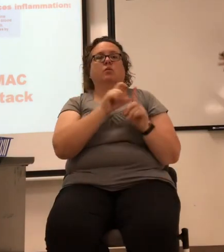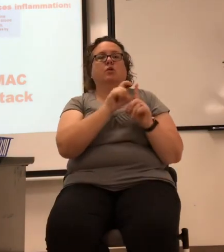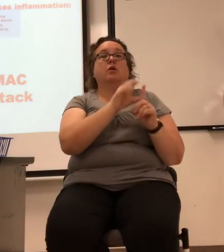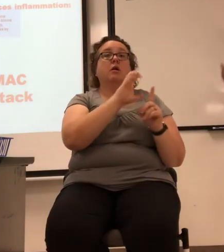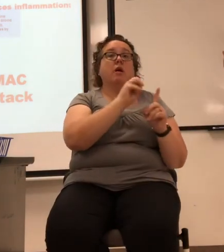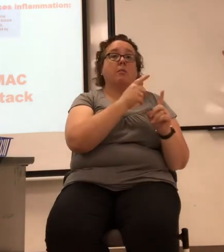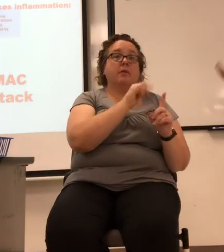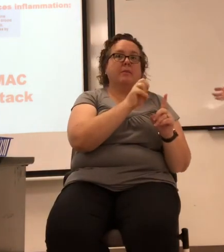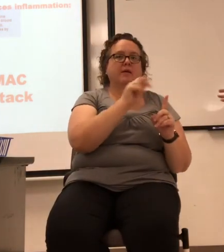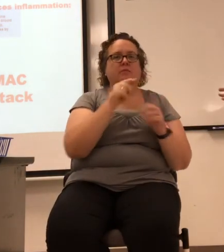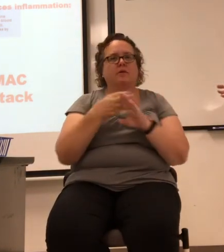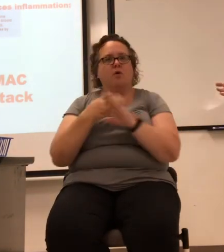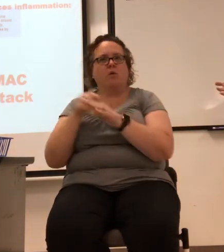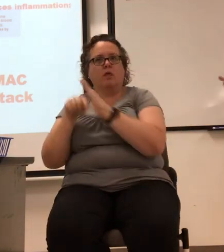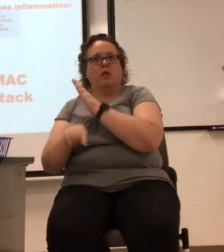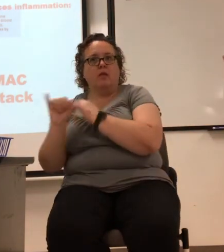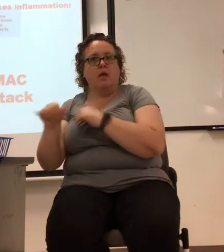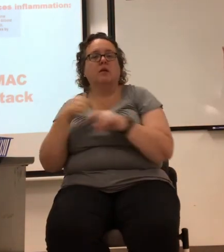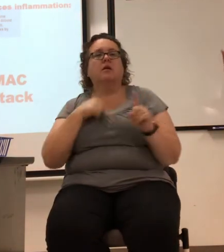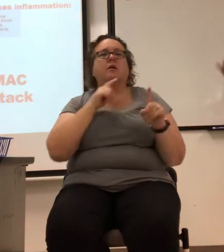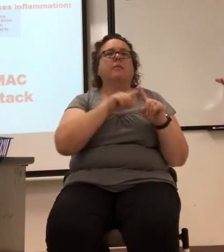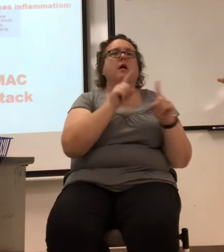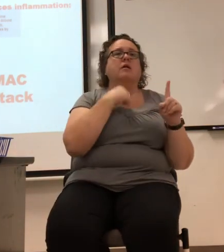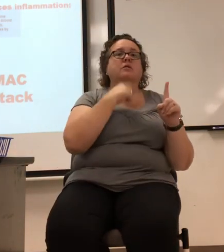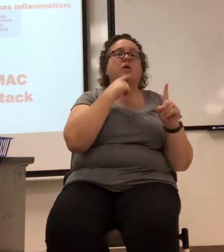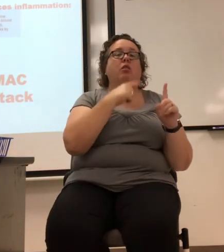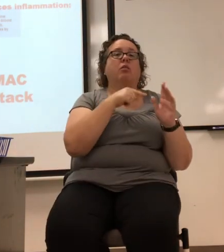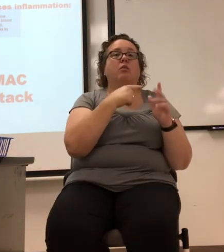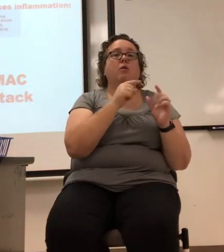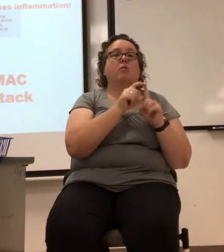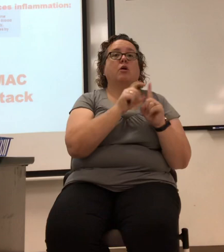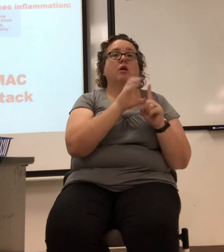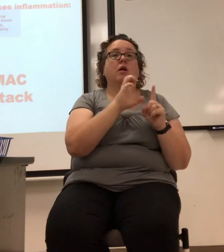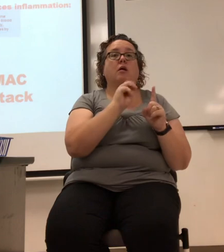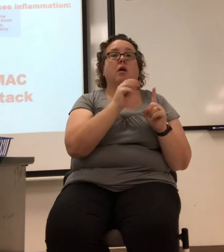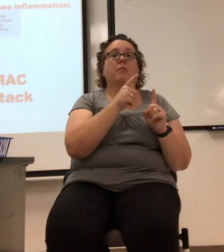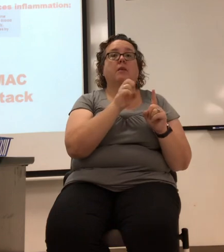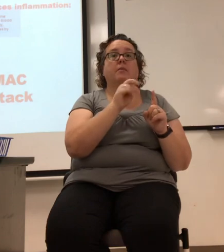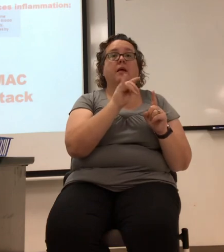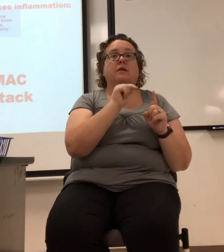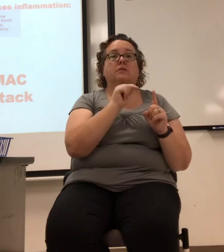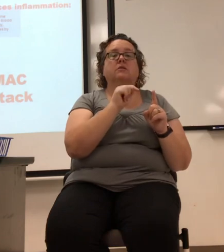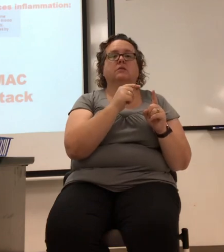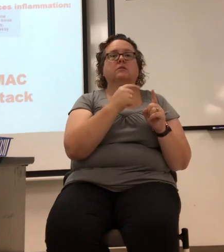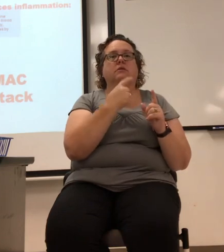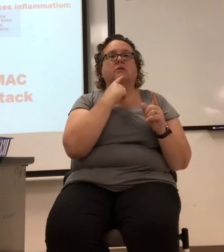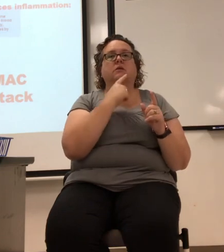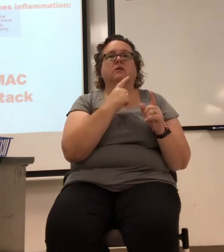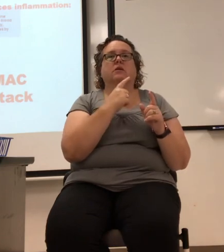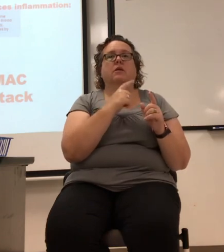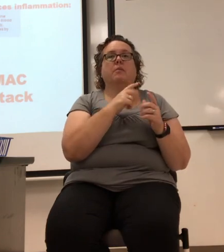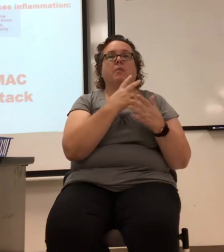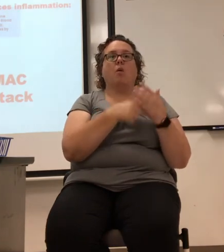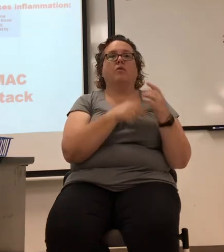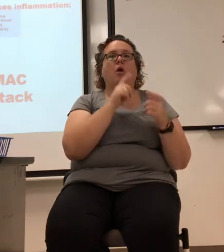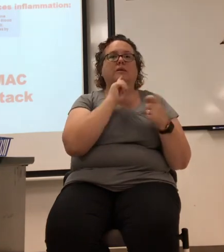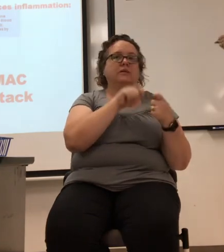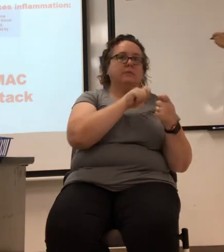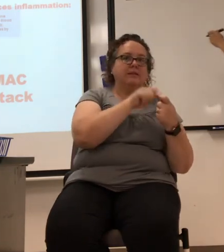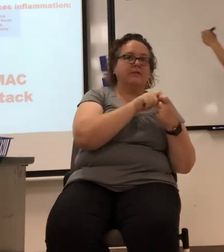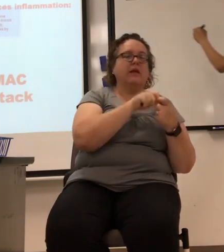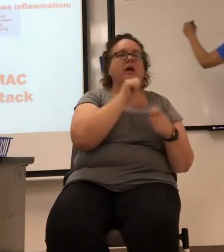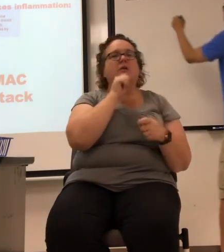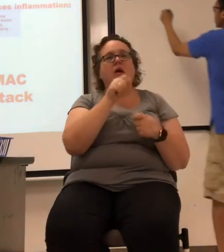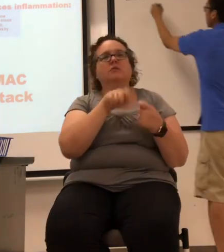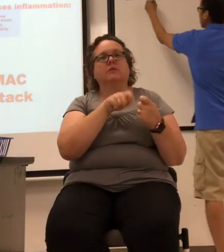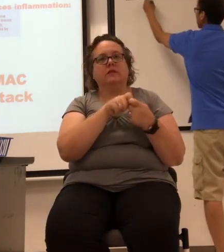is because complement complements both the specific and non-specific defenses. That's what I want you to